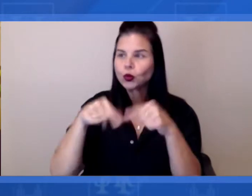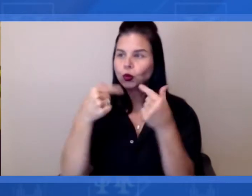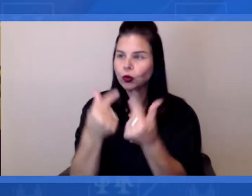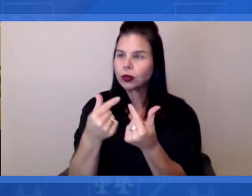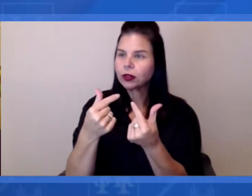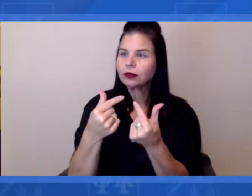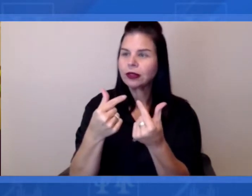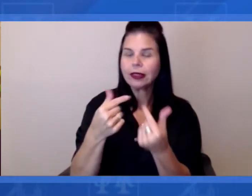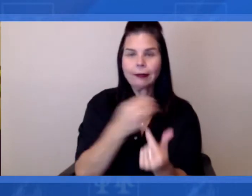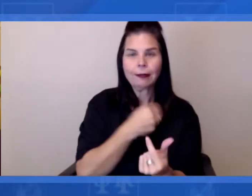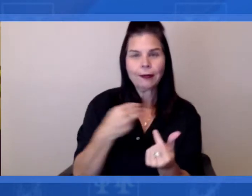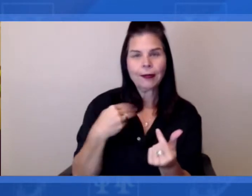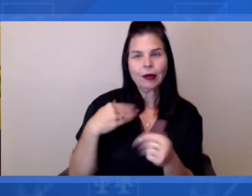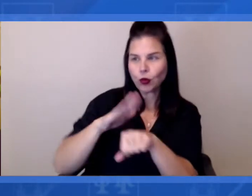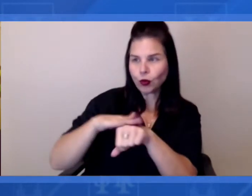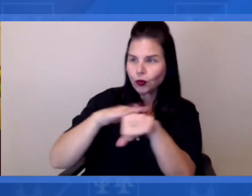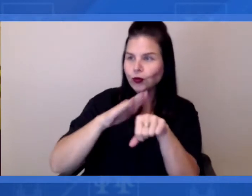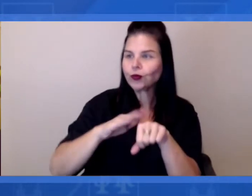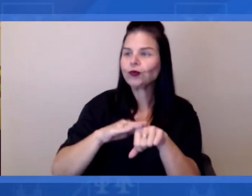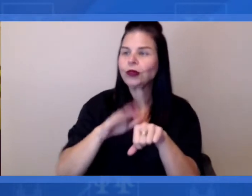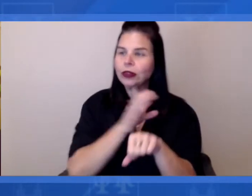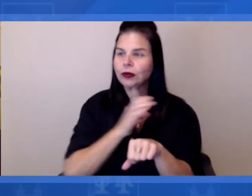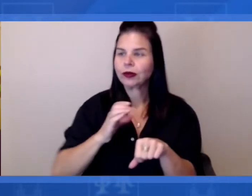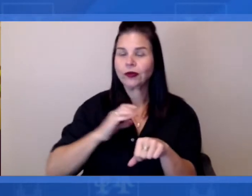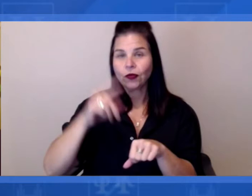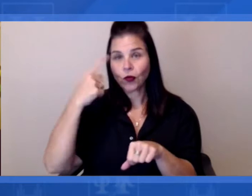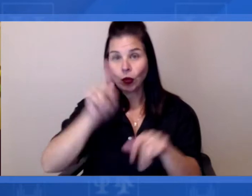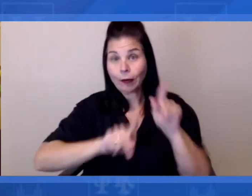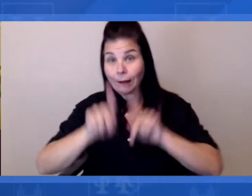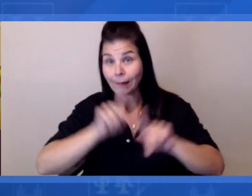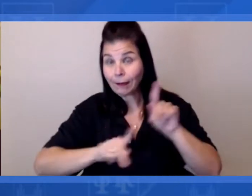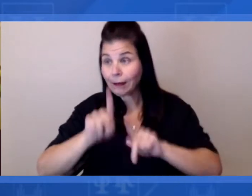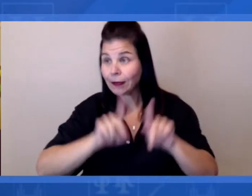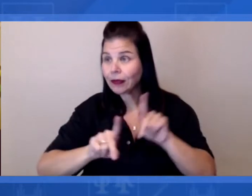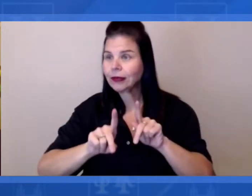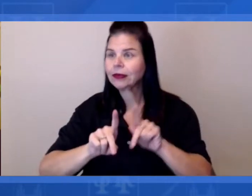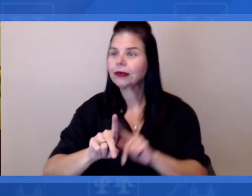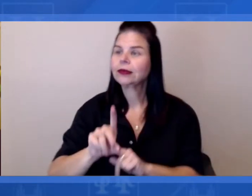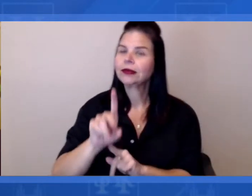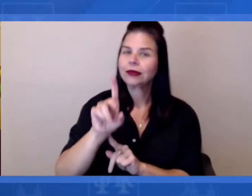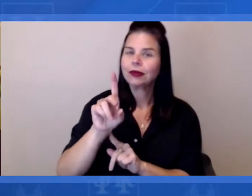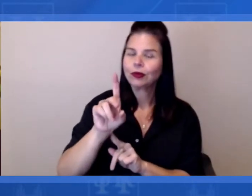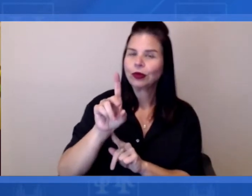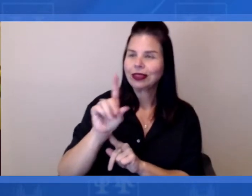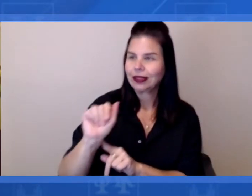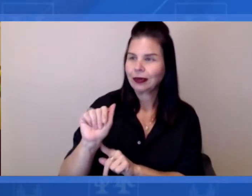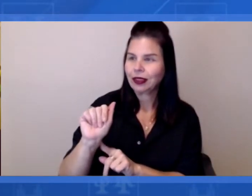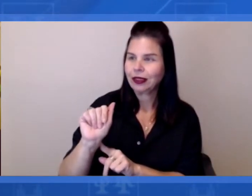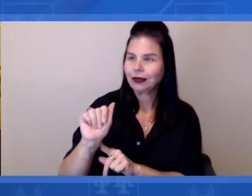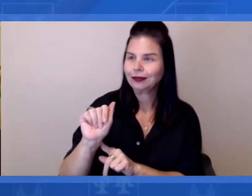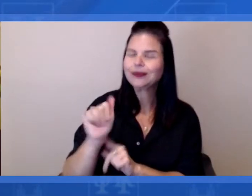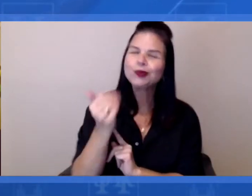with Disabilities, more commonly known as ACPD.